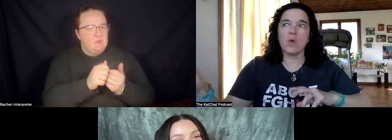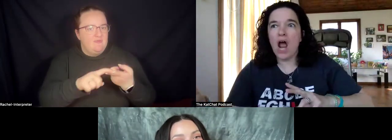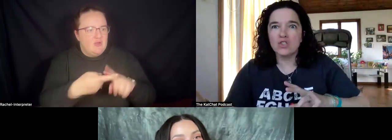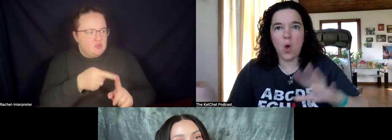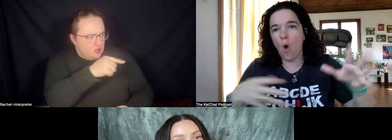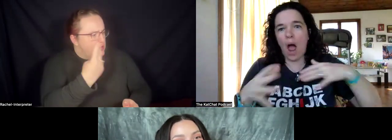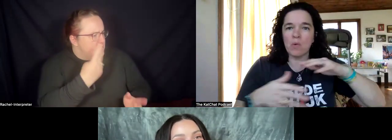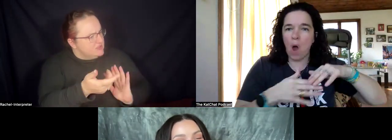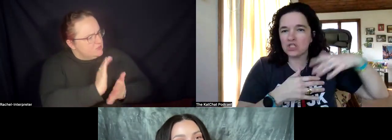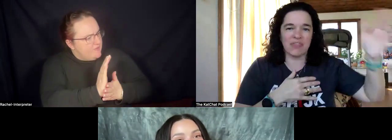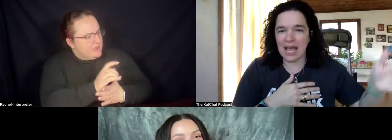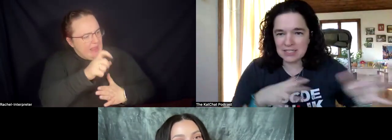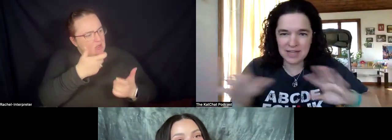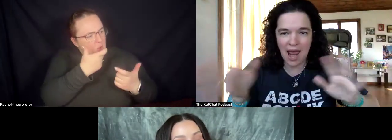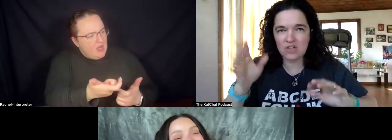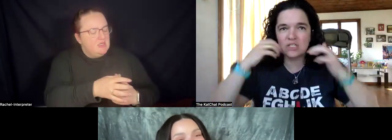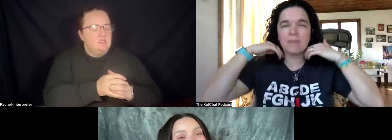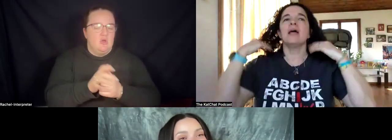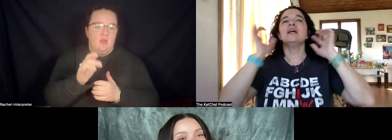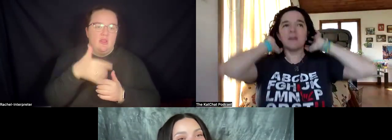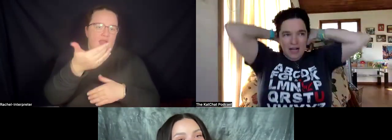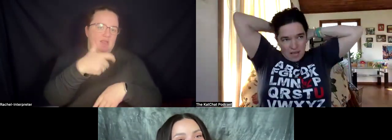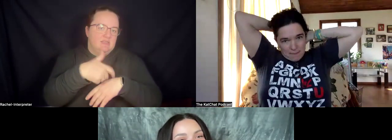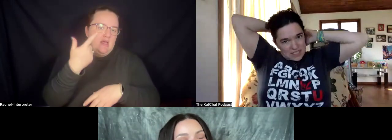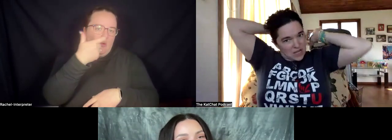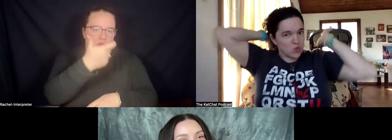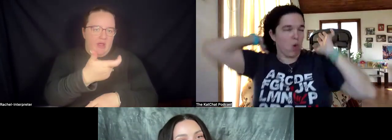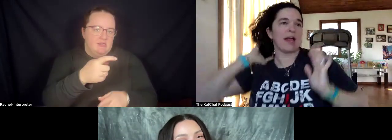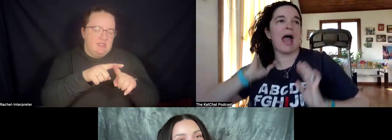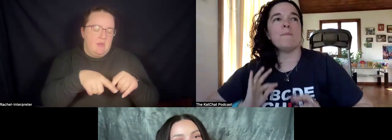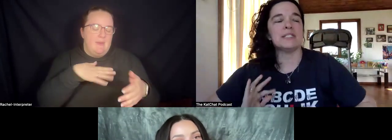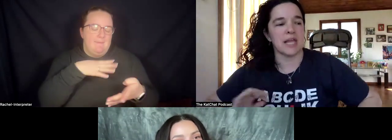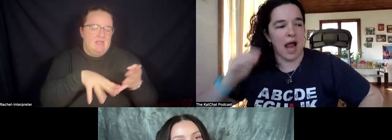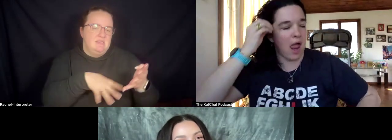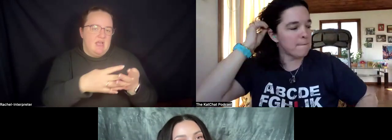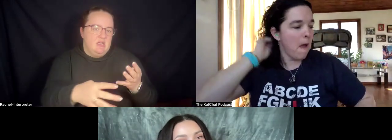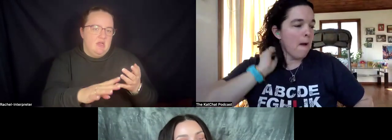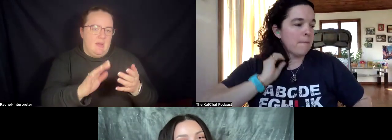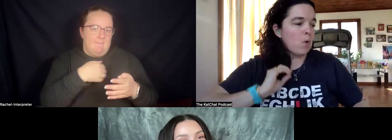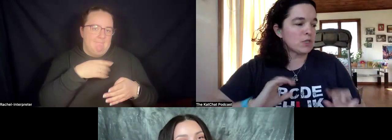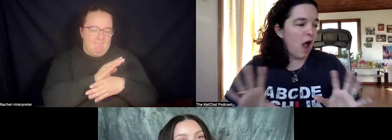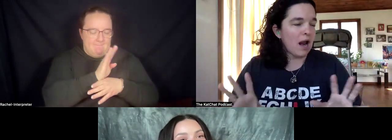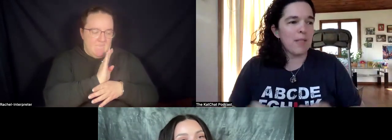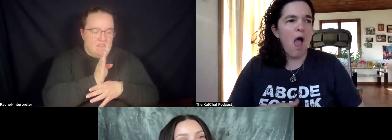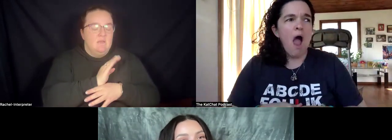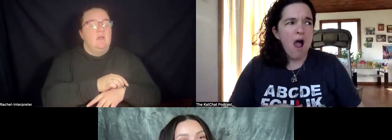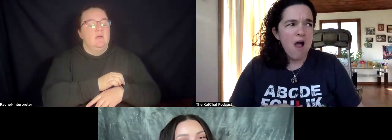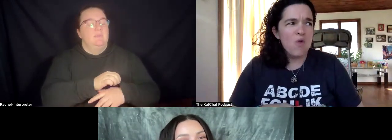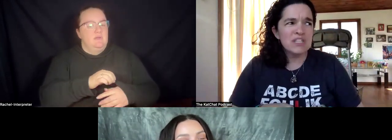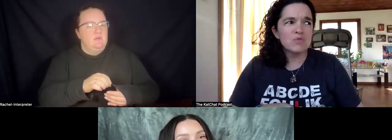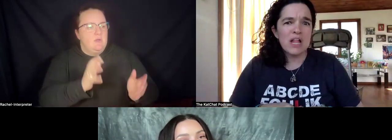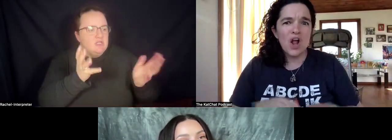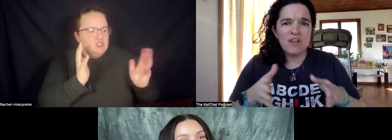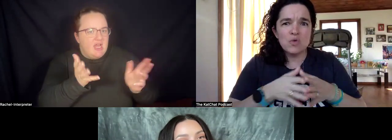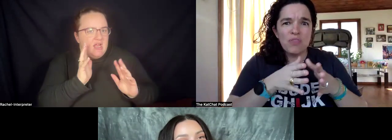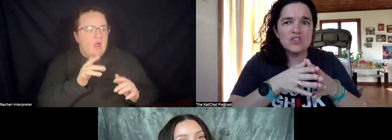movie, you need to watch it, or I will watch it the next day. Just depends on my schedule and how busy I am. But we were talking about,